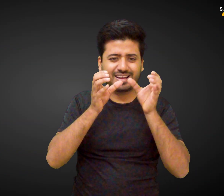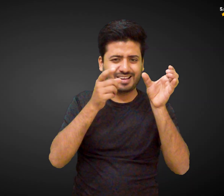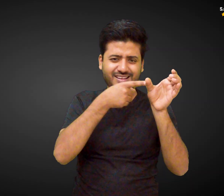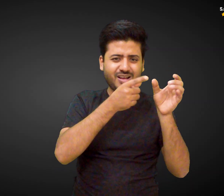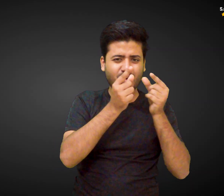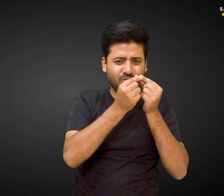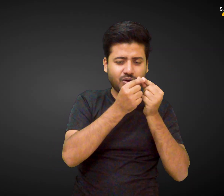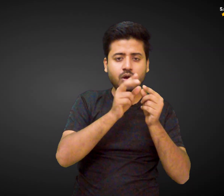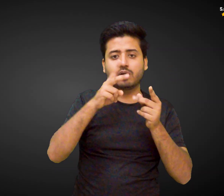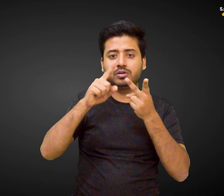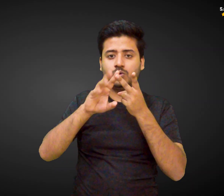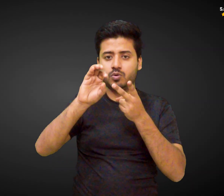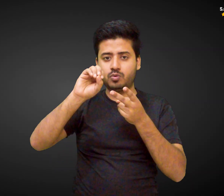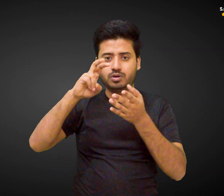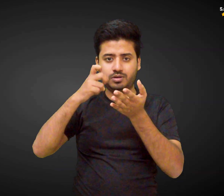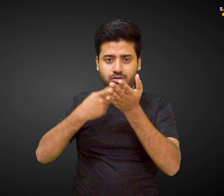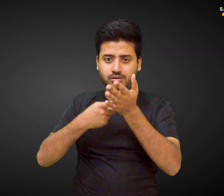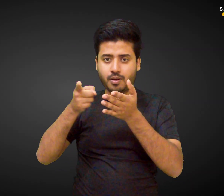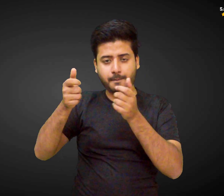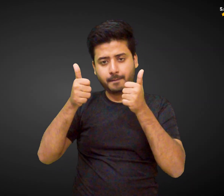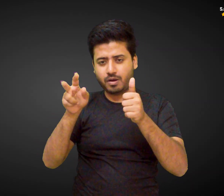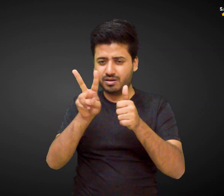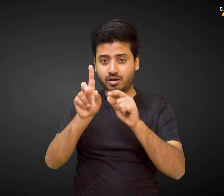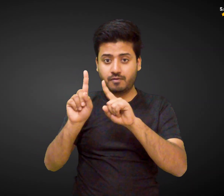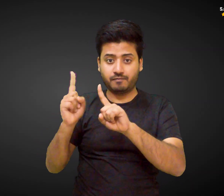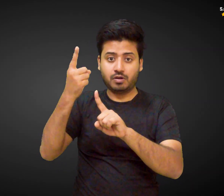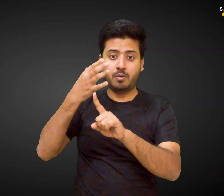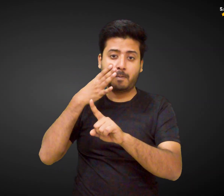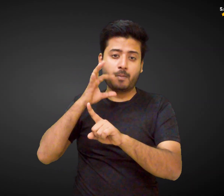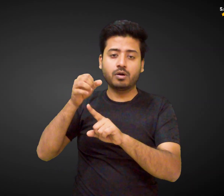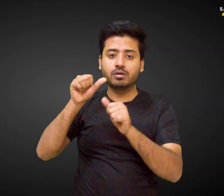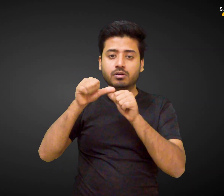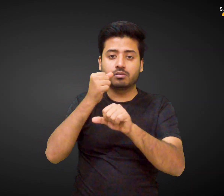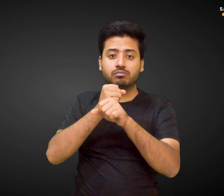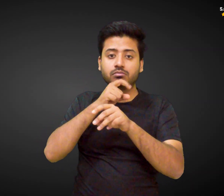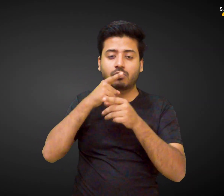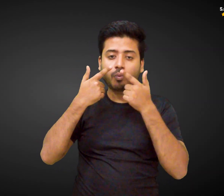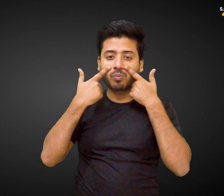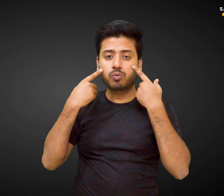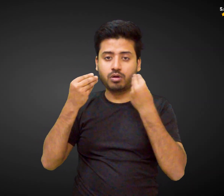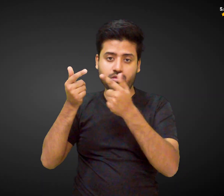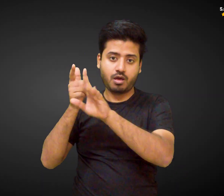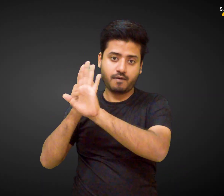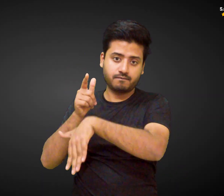health benefits such as supporting heart health by reducing bad cholesterol and increasing good cholesterol,